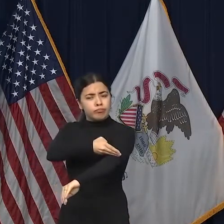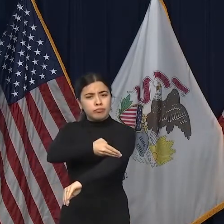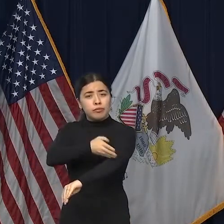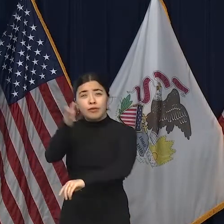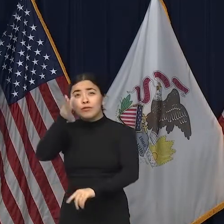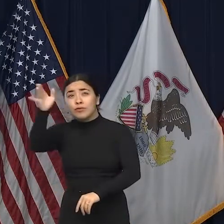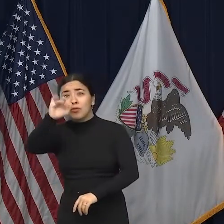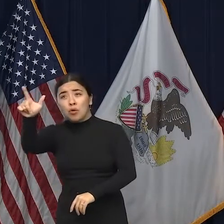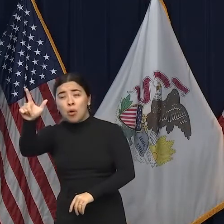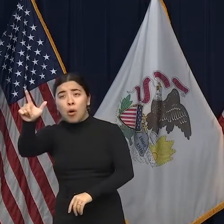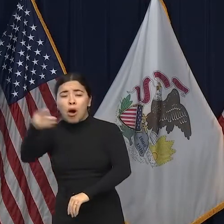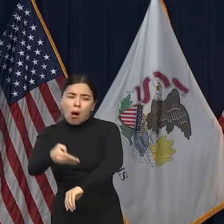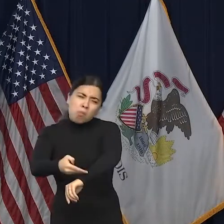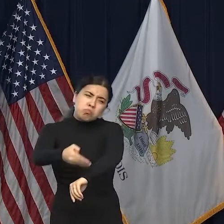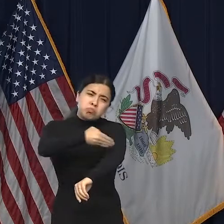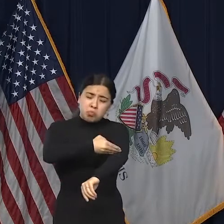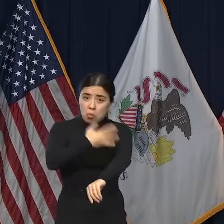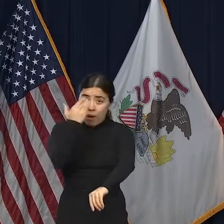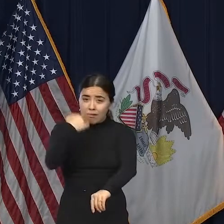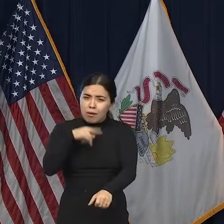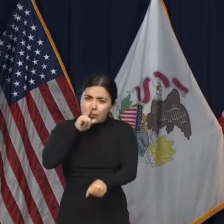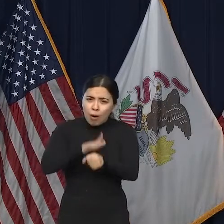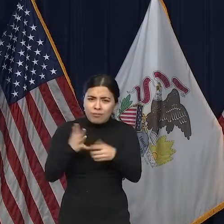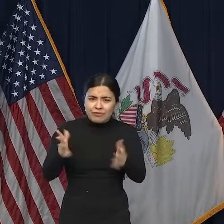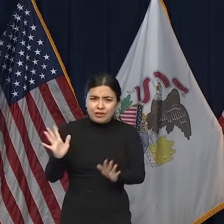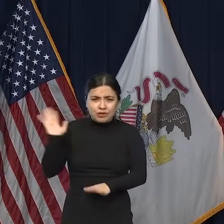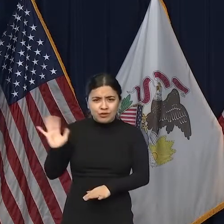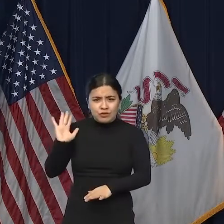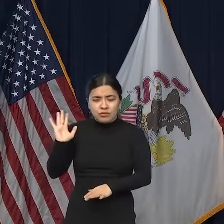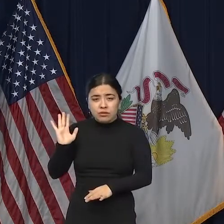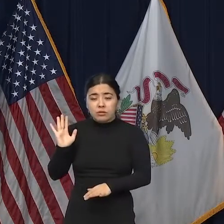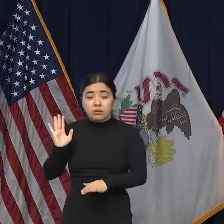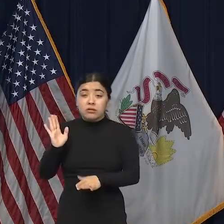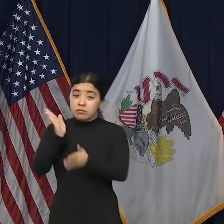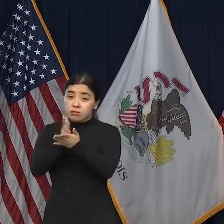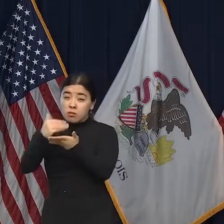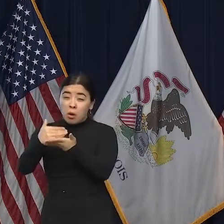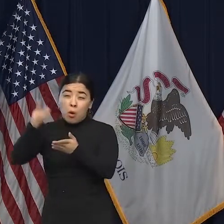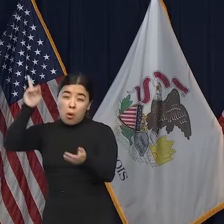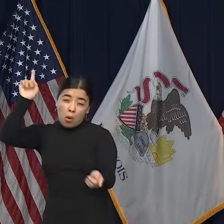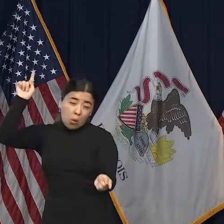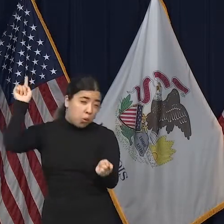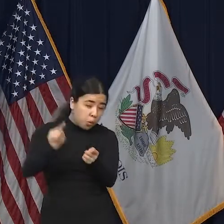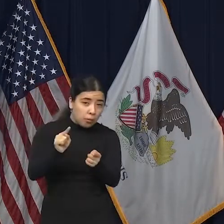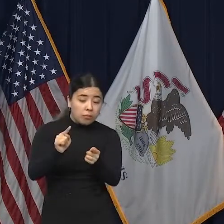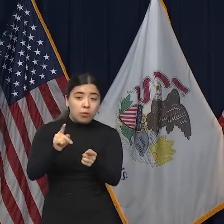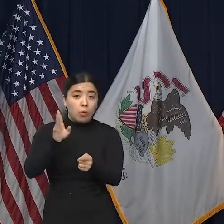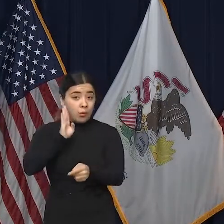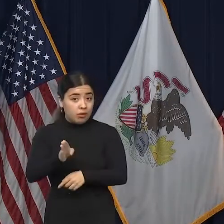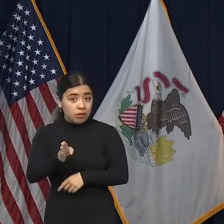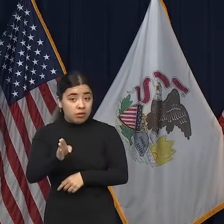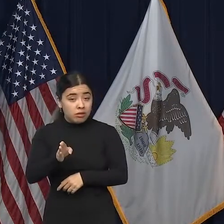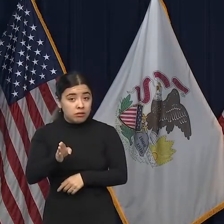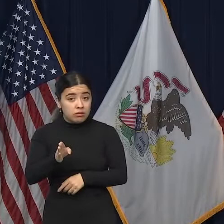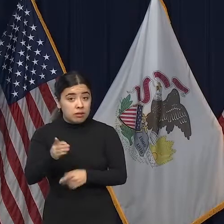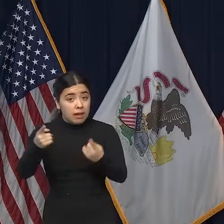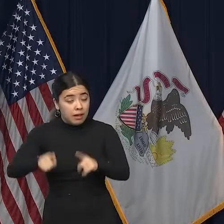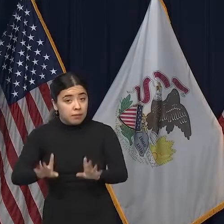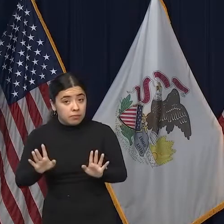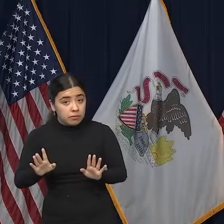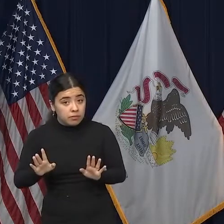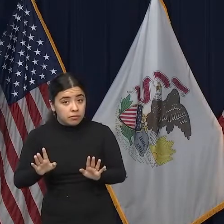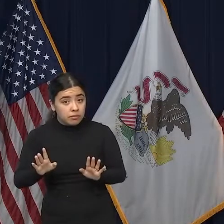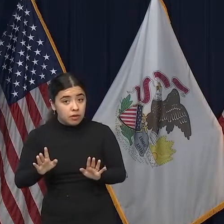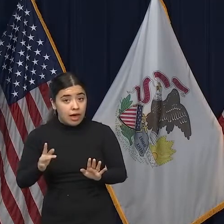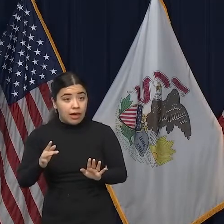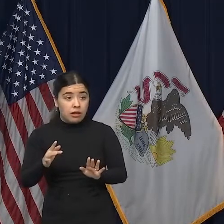There will be cuts, and they will be painful. And the worst thing is, the same billionaires who lied to you about the